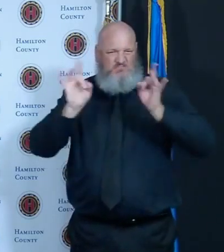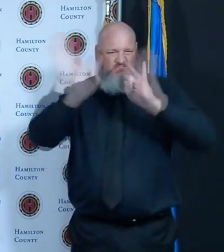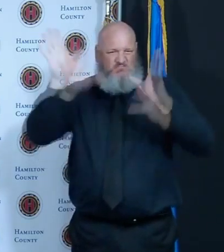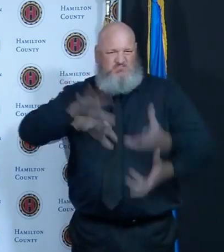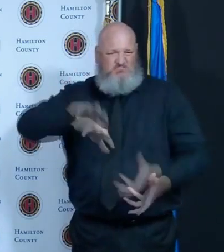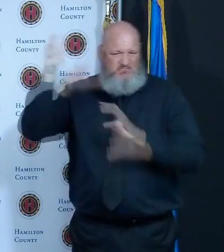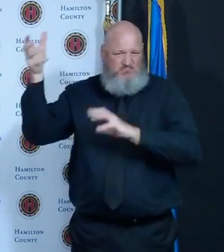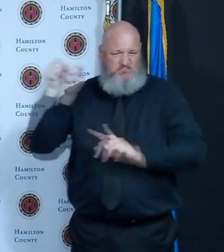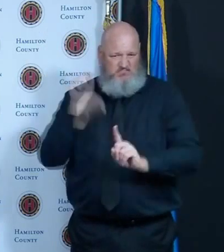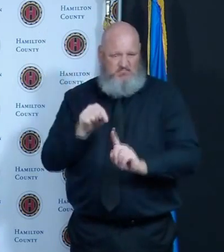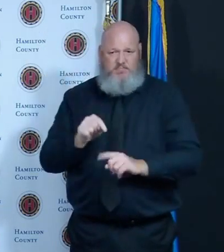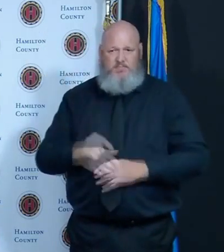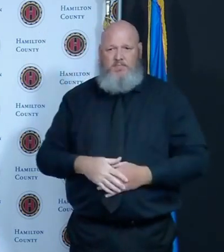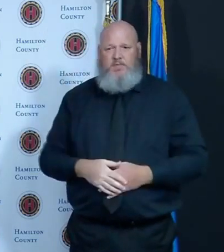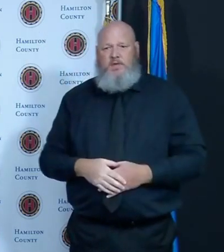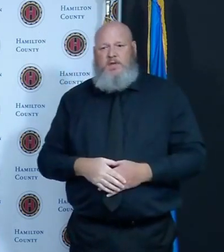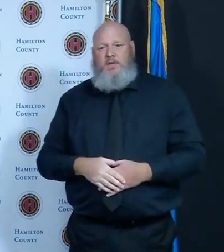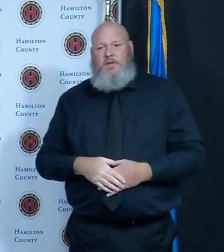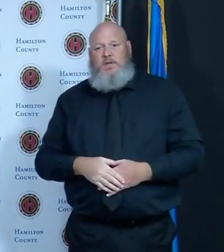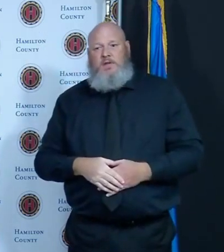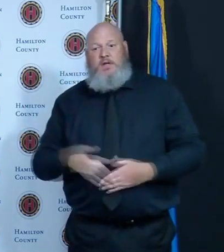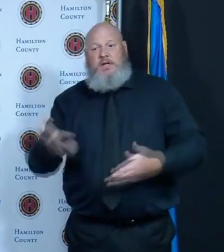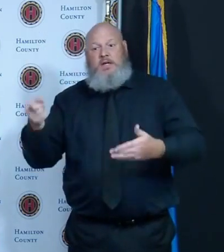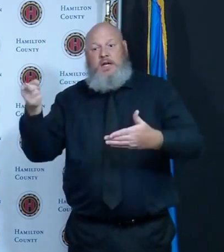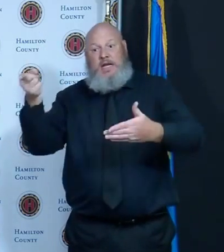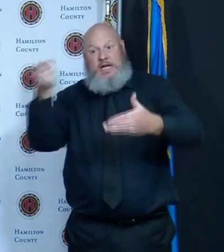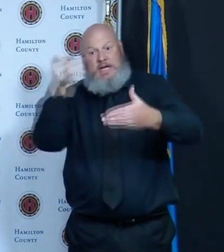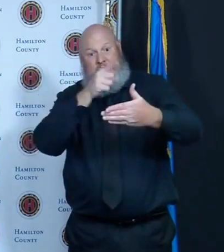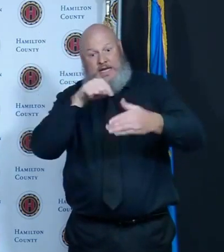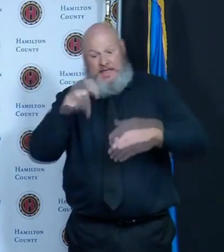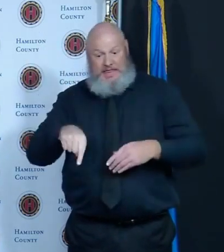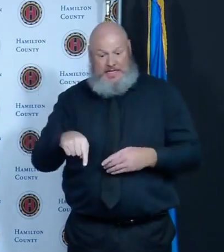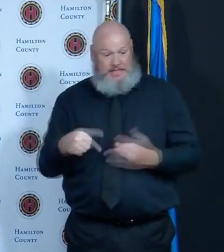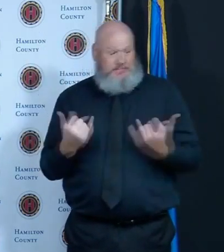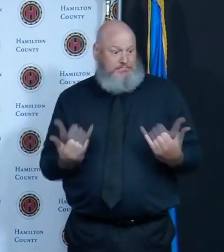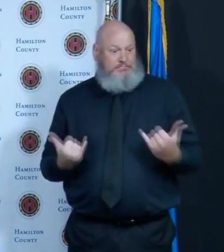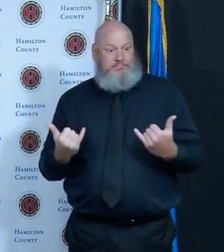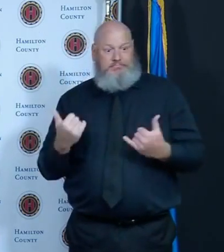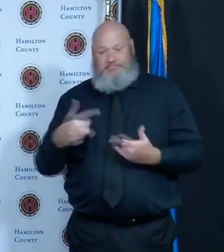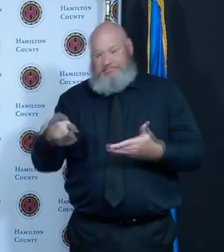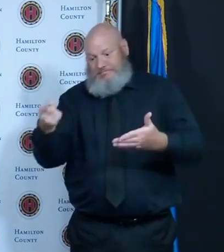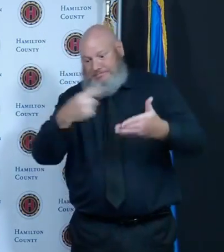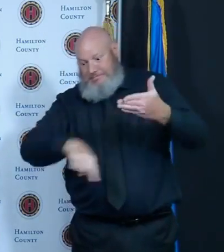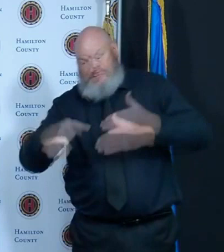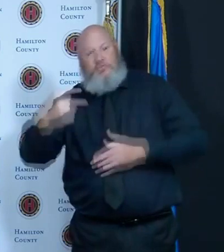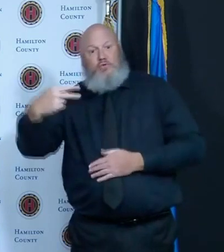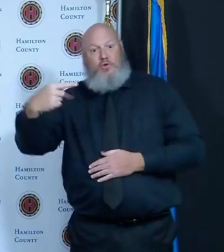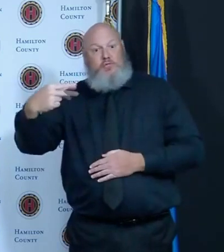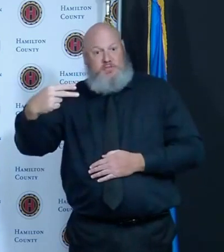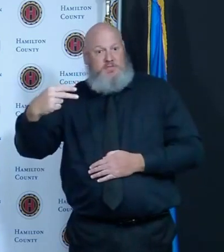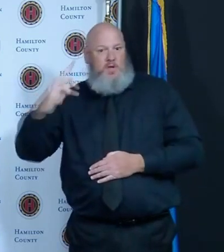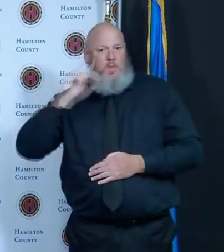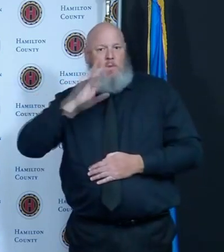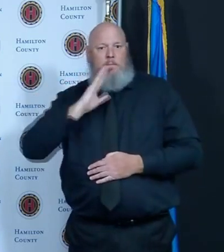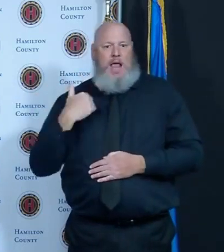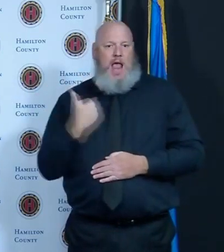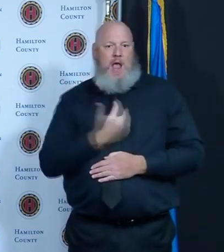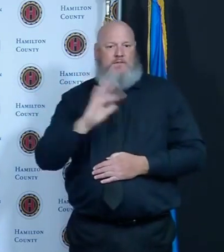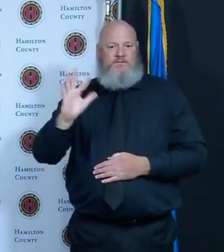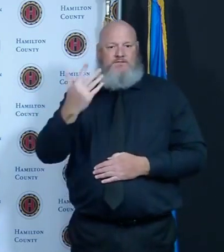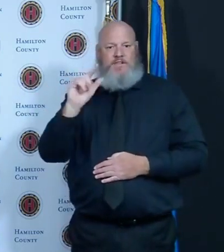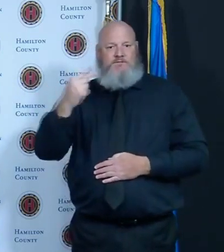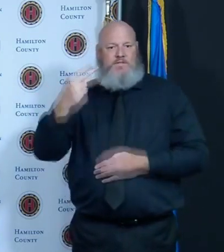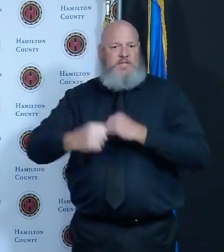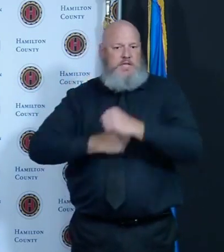imagined, you know, at the beginning of the year. It's also my 40th birthday, so I've officially formed the LLC on my birthday, and I'll turn 40